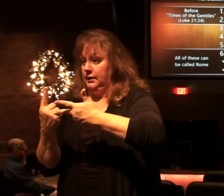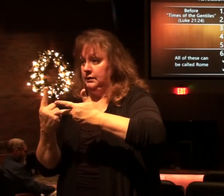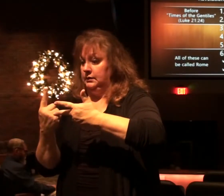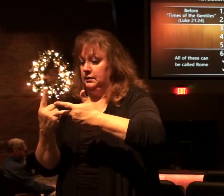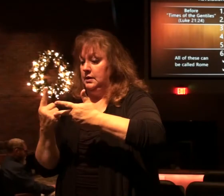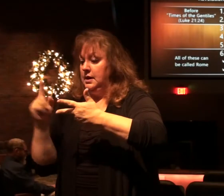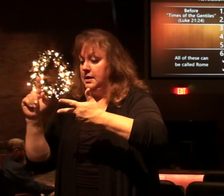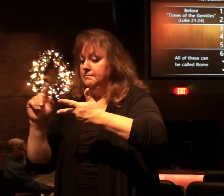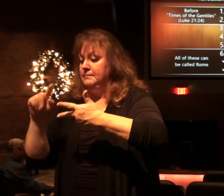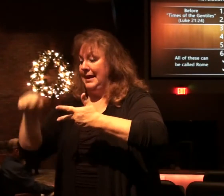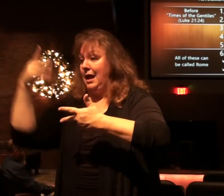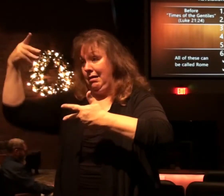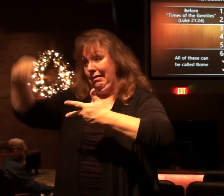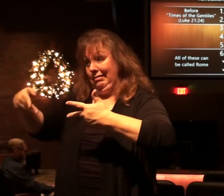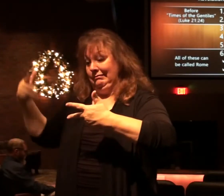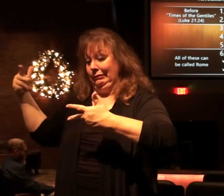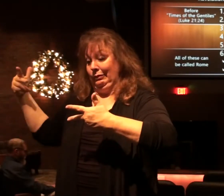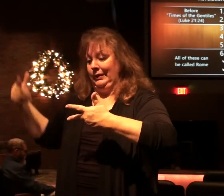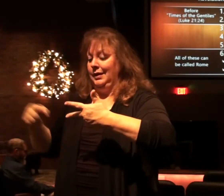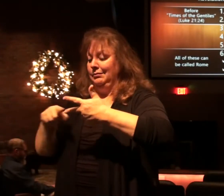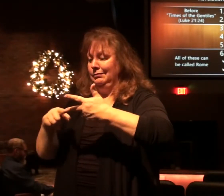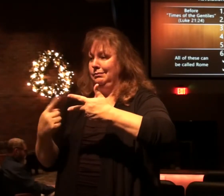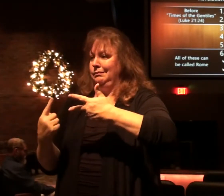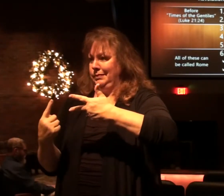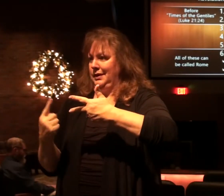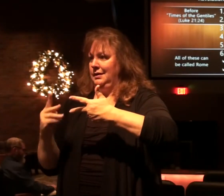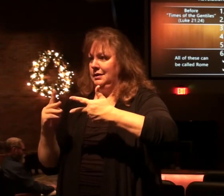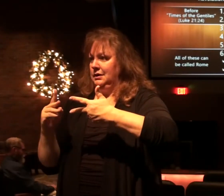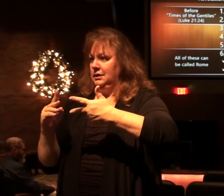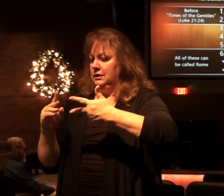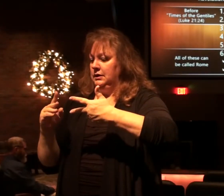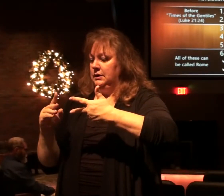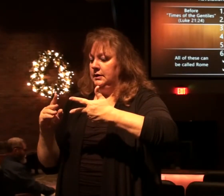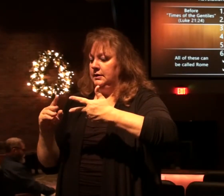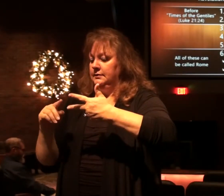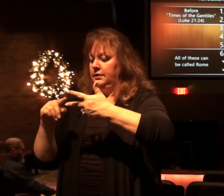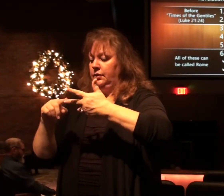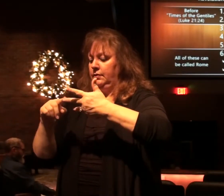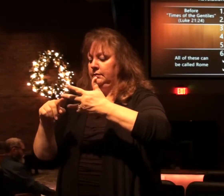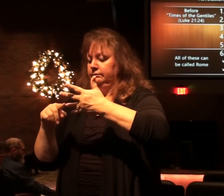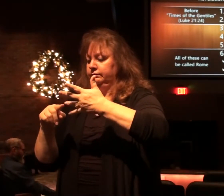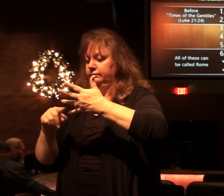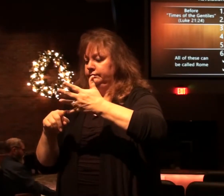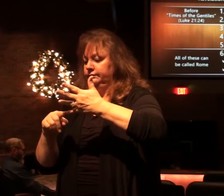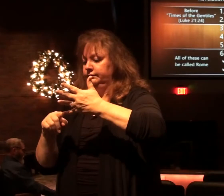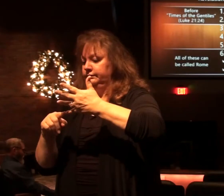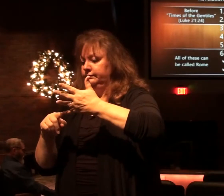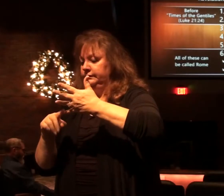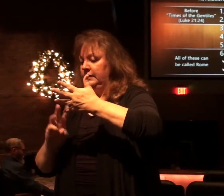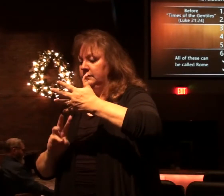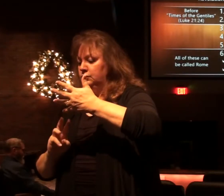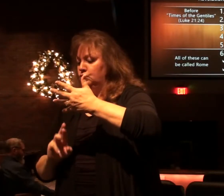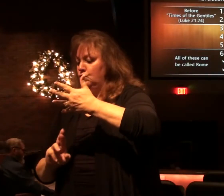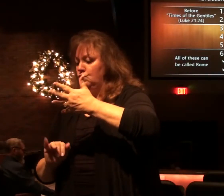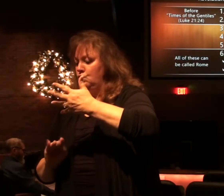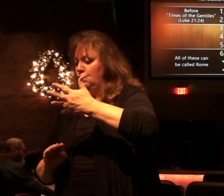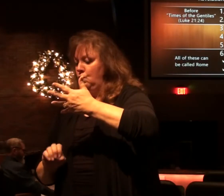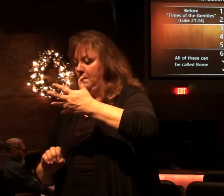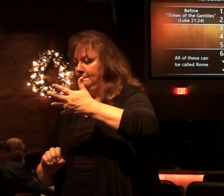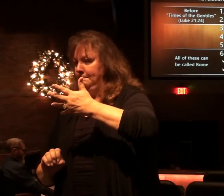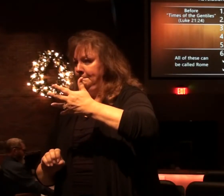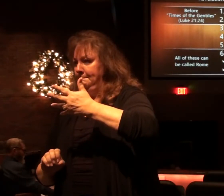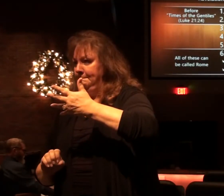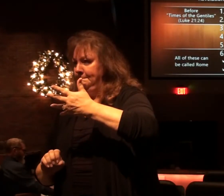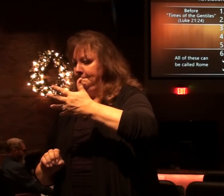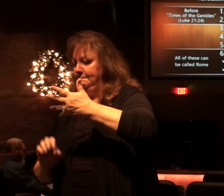was Babylon, because that's where God revealed to him, and came down through Rome. And then he got to see